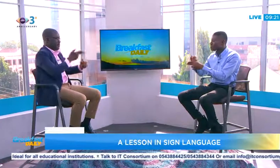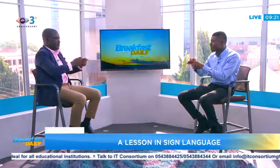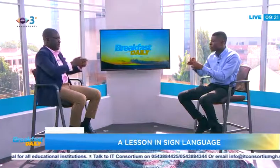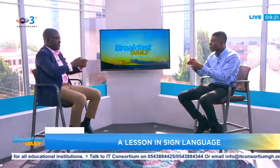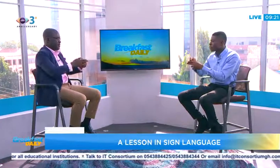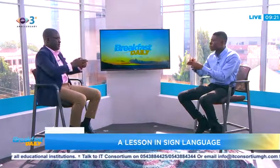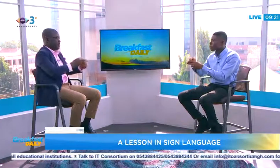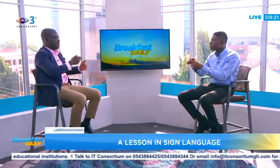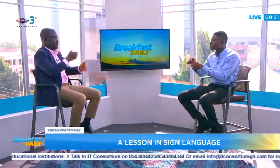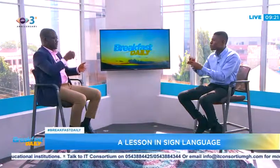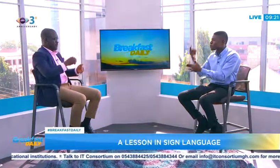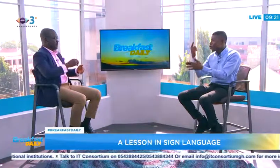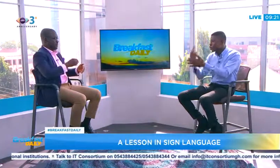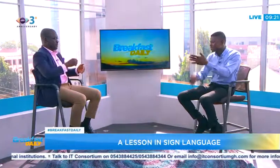Name. Hot.